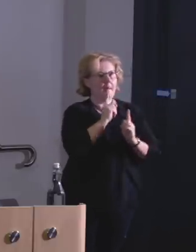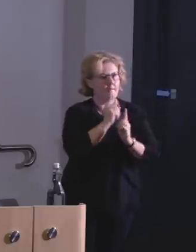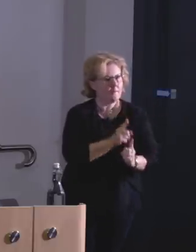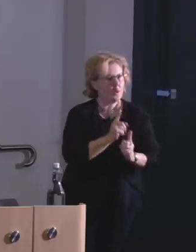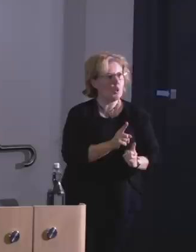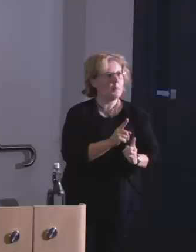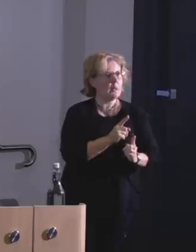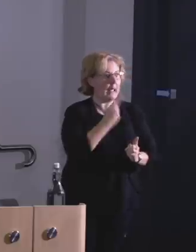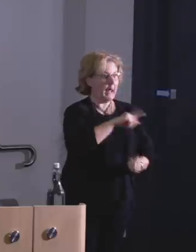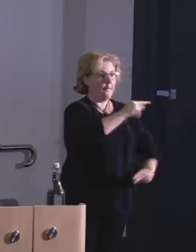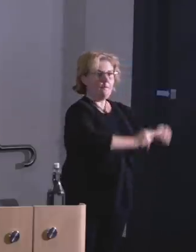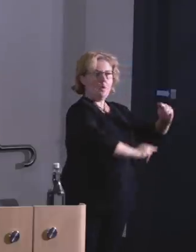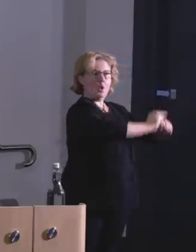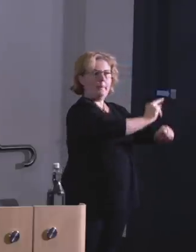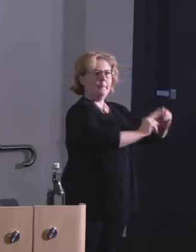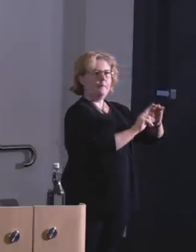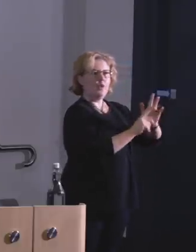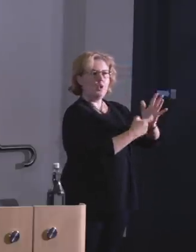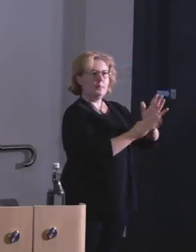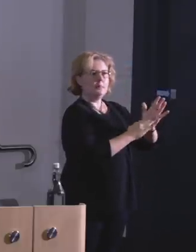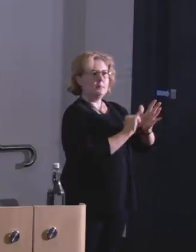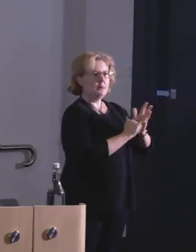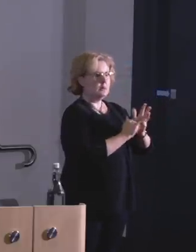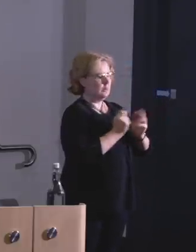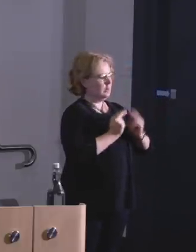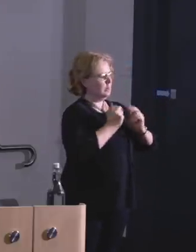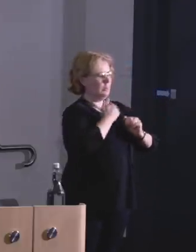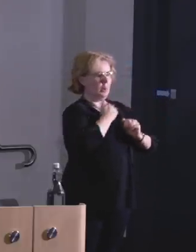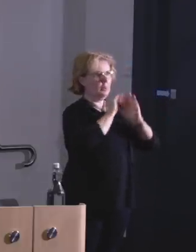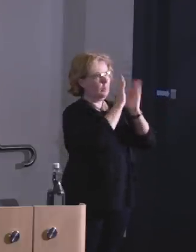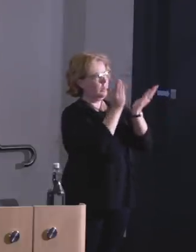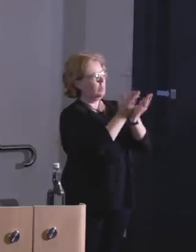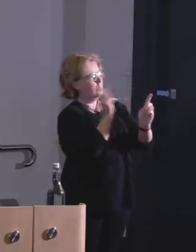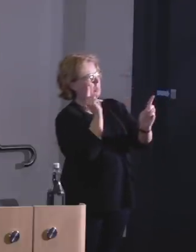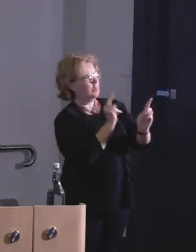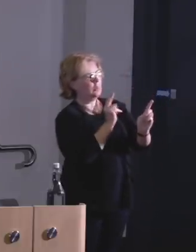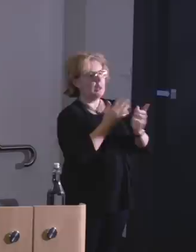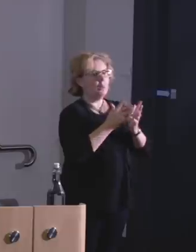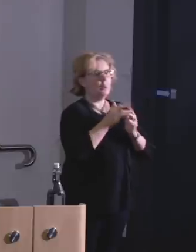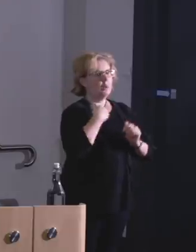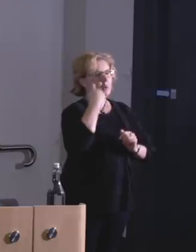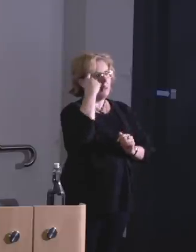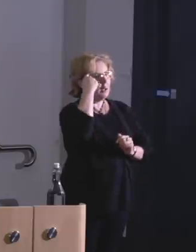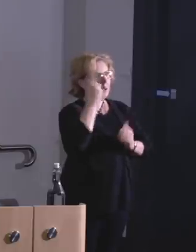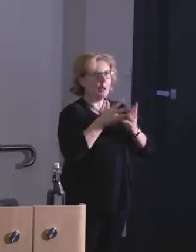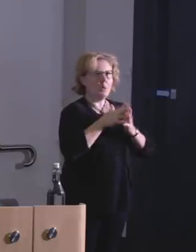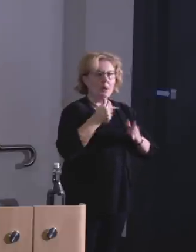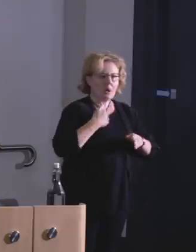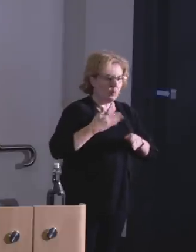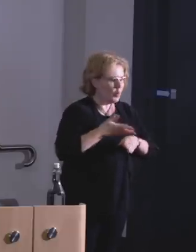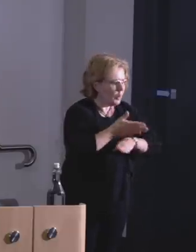that forms my worldview, how I think, how I operate, how